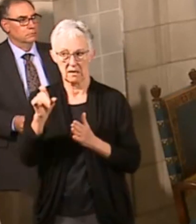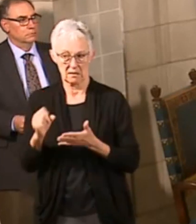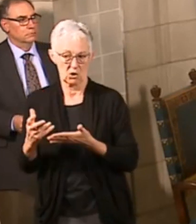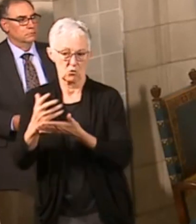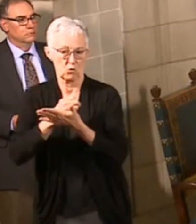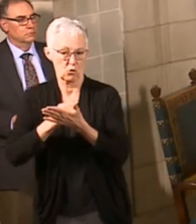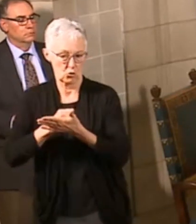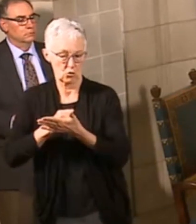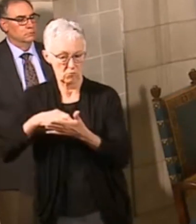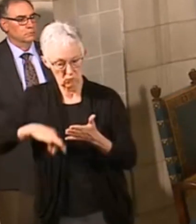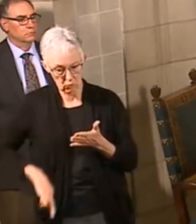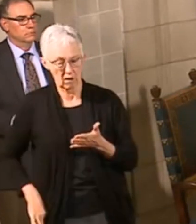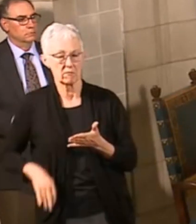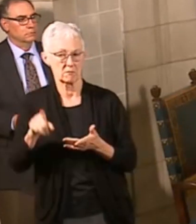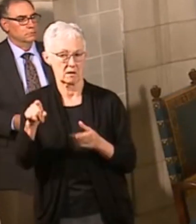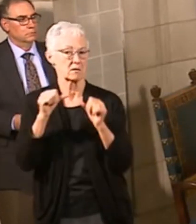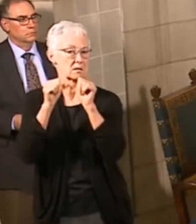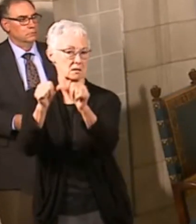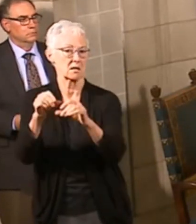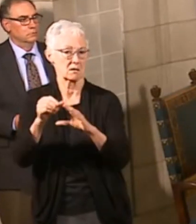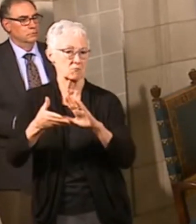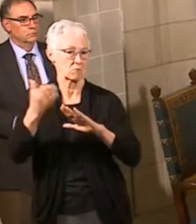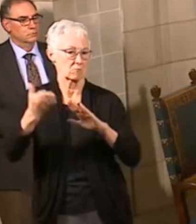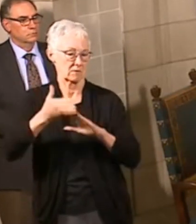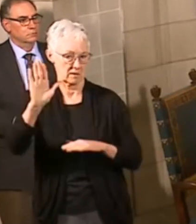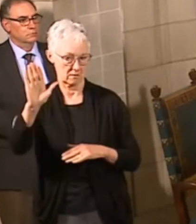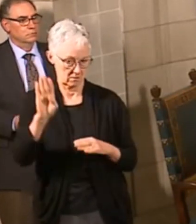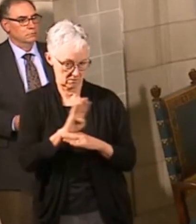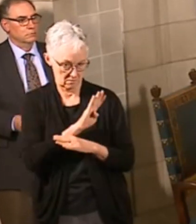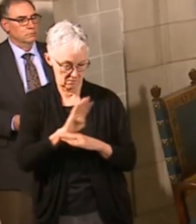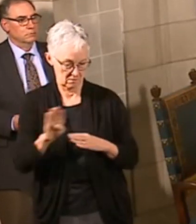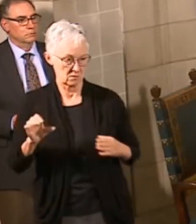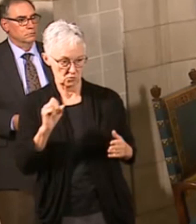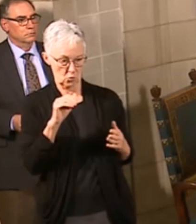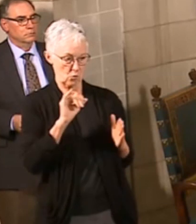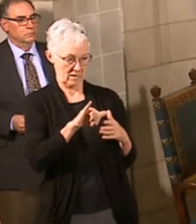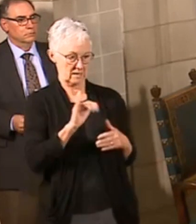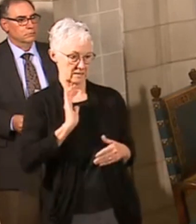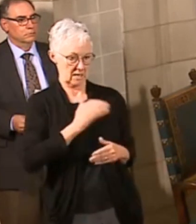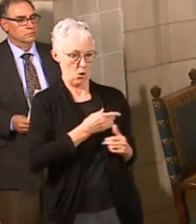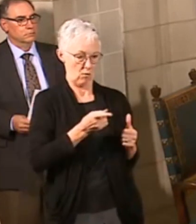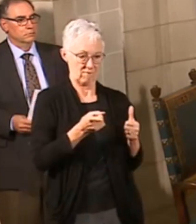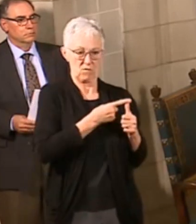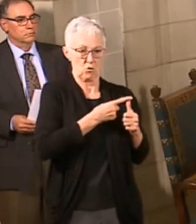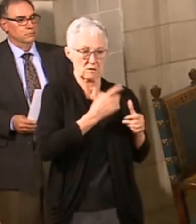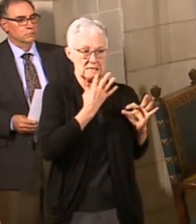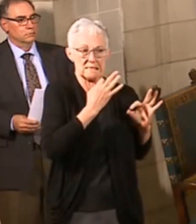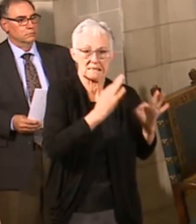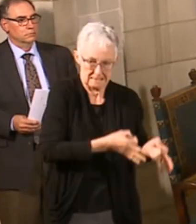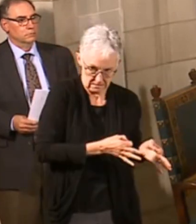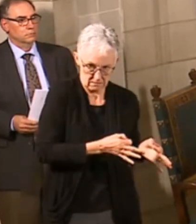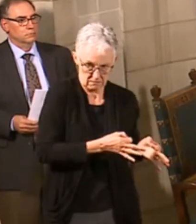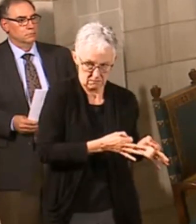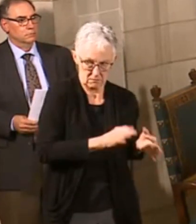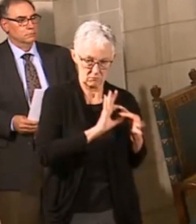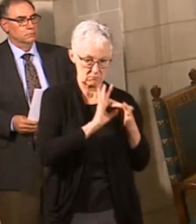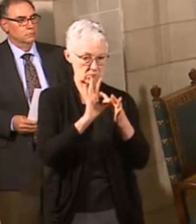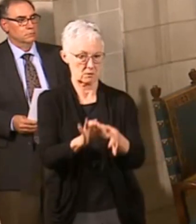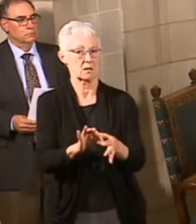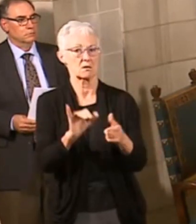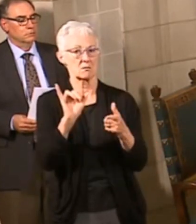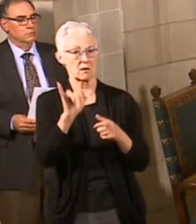business. So again, what we're announcing today is the first relaxation of our DHMs that will be